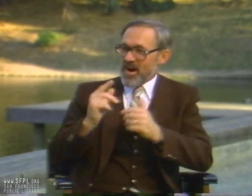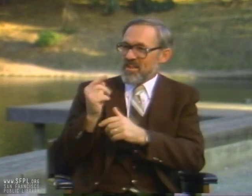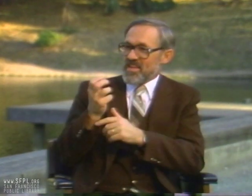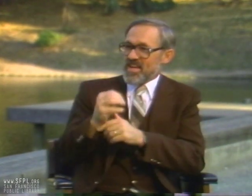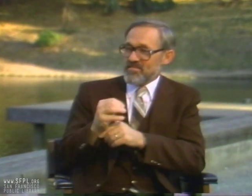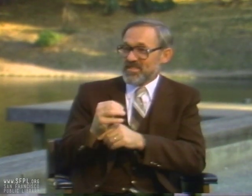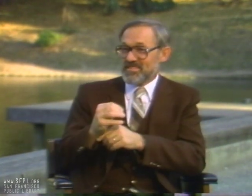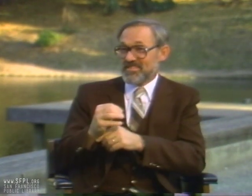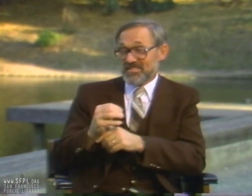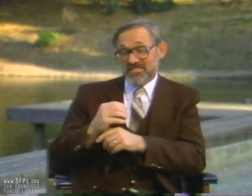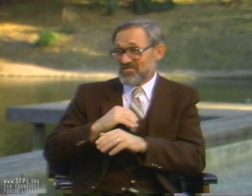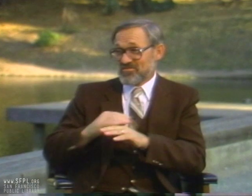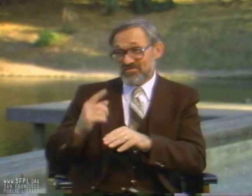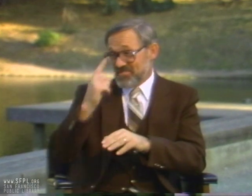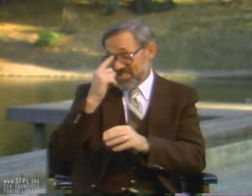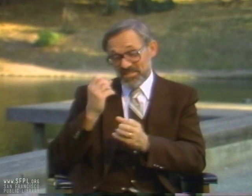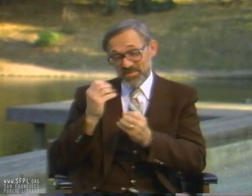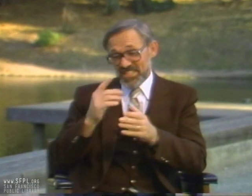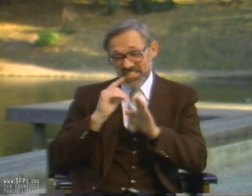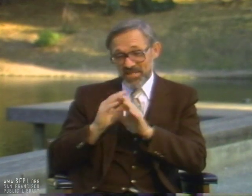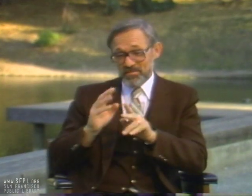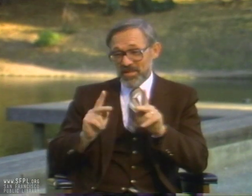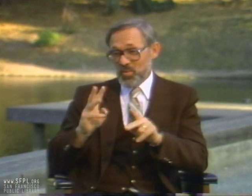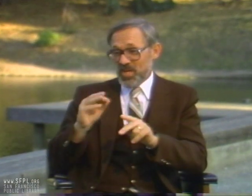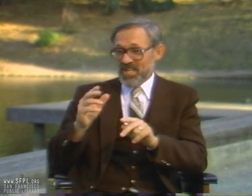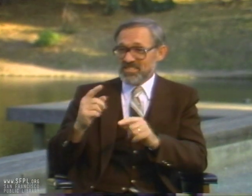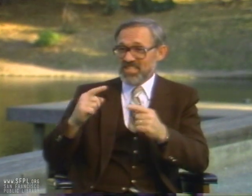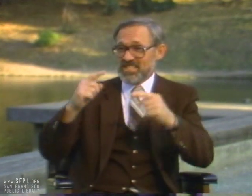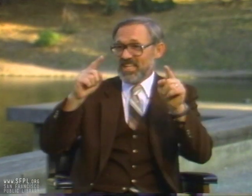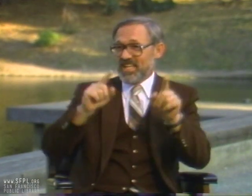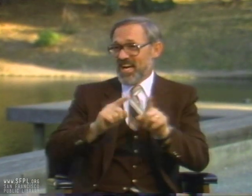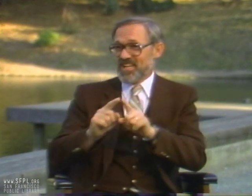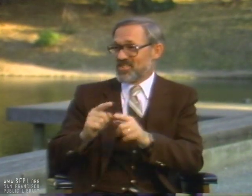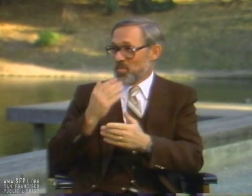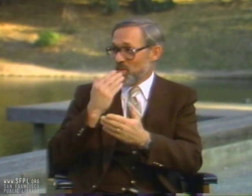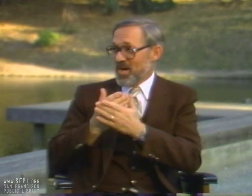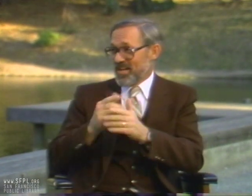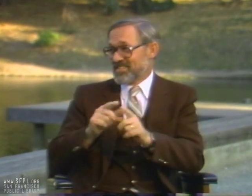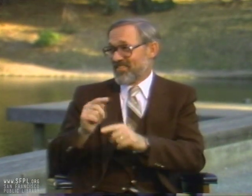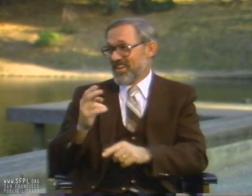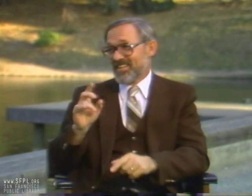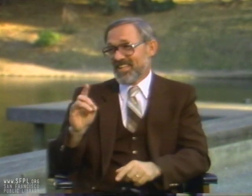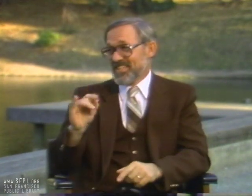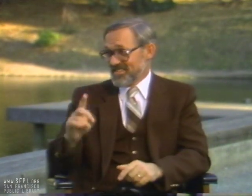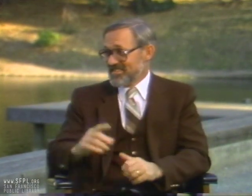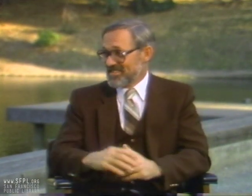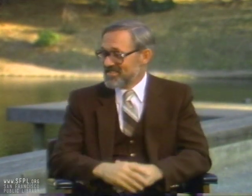provided them with inspiration, I don't think many deaf people would have succeeded as well as they did.